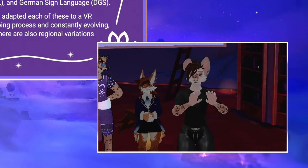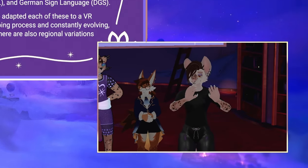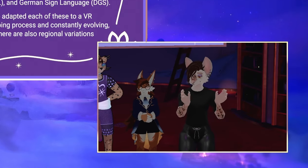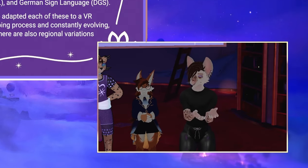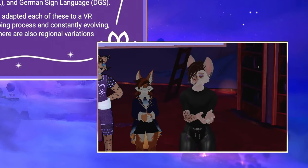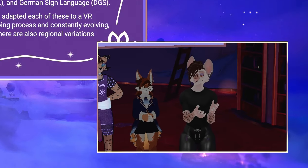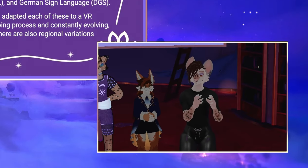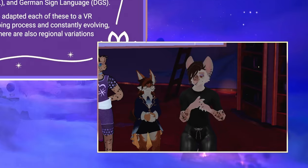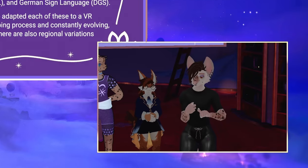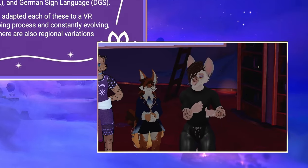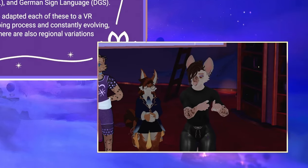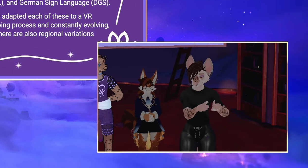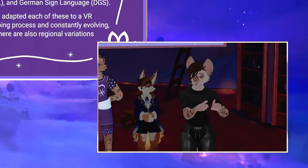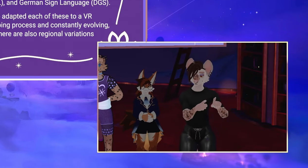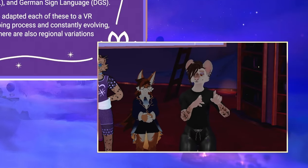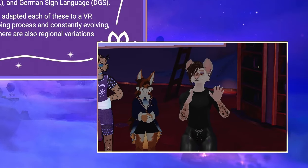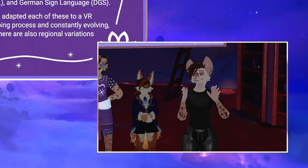completely distinct from each other.